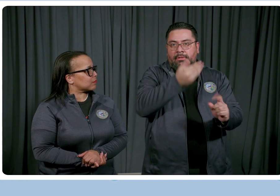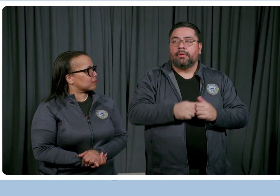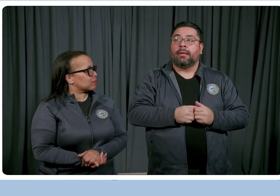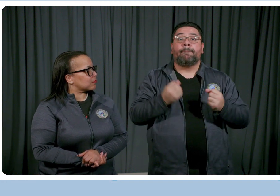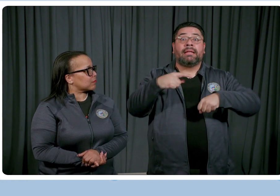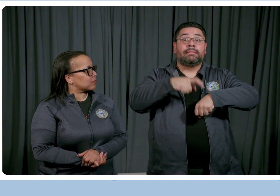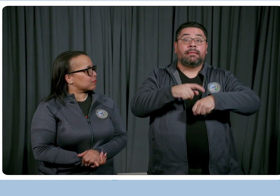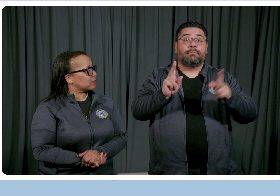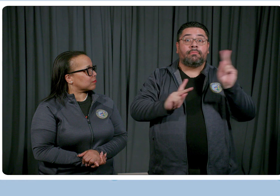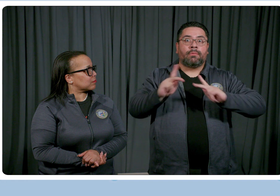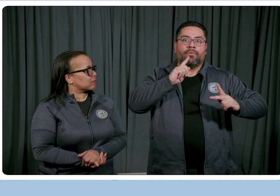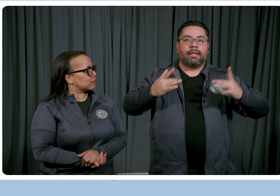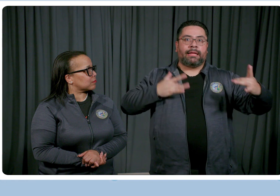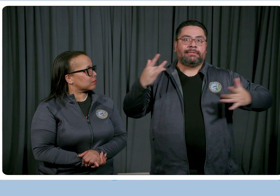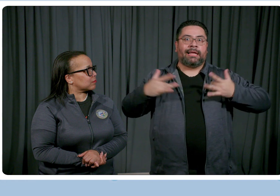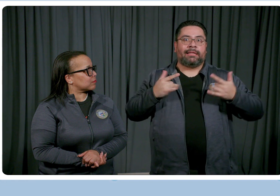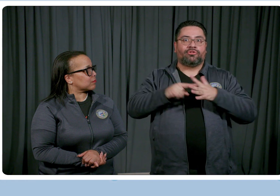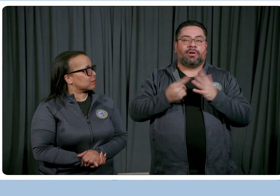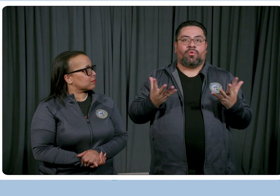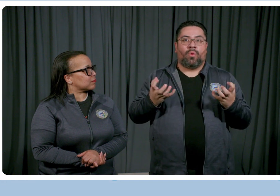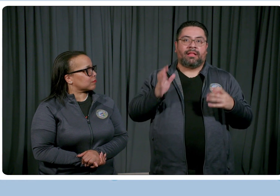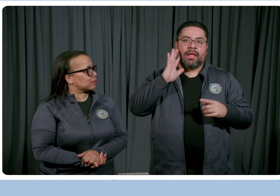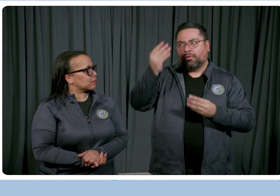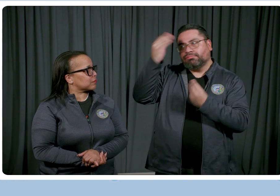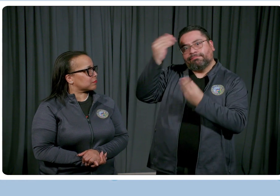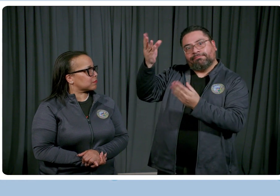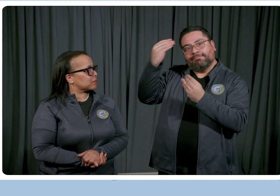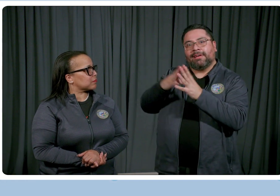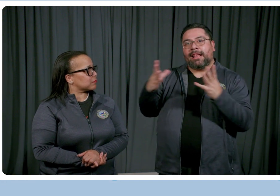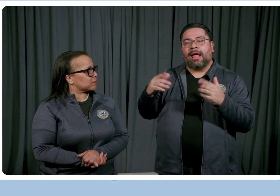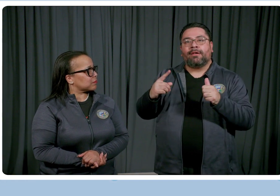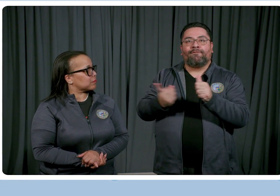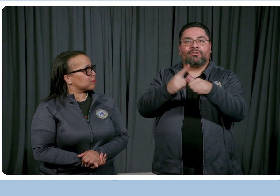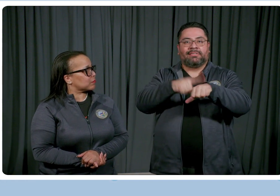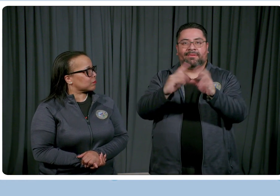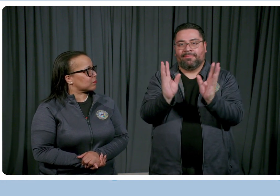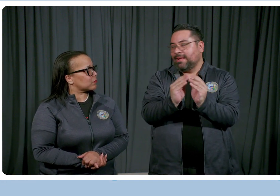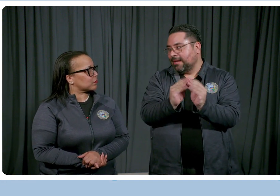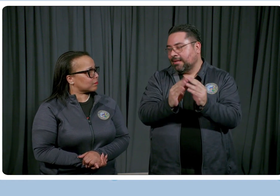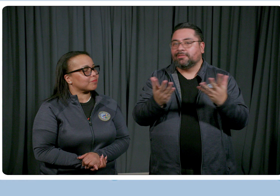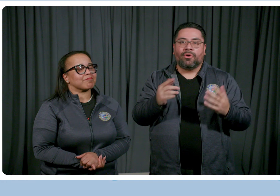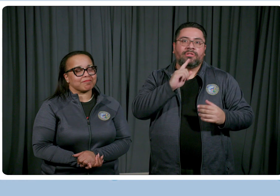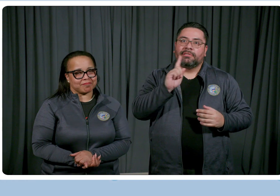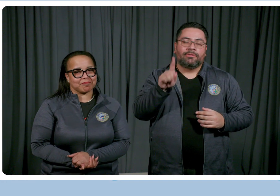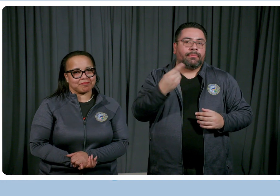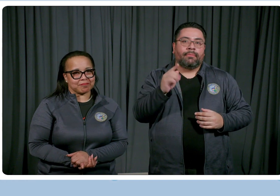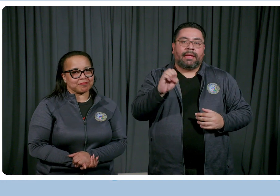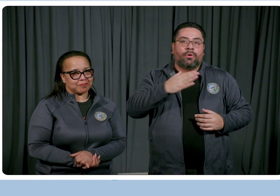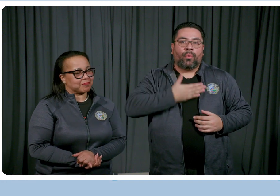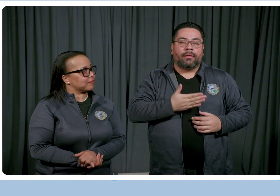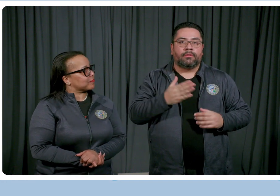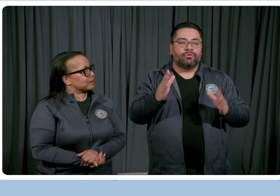folks. I find that often folks are so excited to get started that they're going to tell you a lot in that first meeting. And so then, just kind of